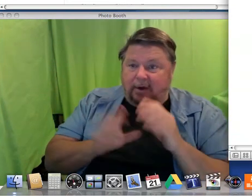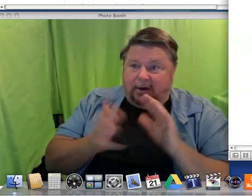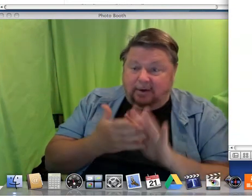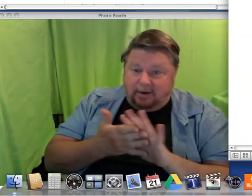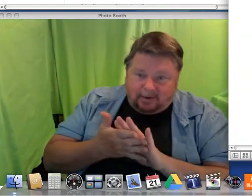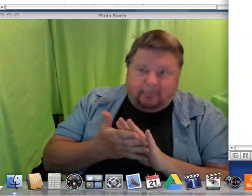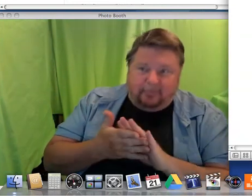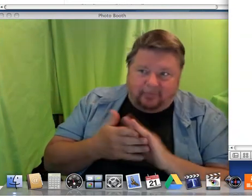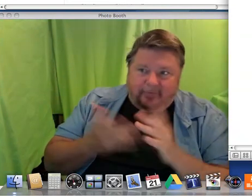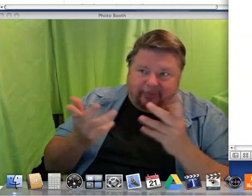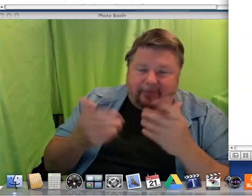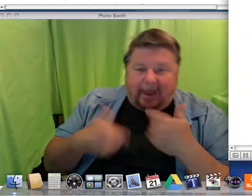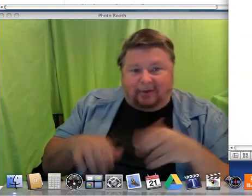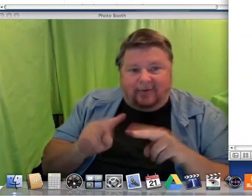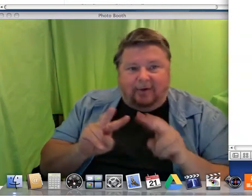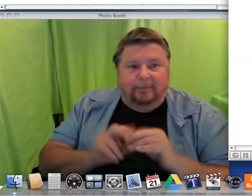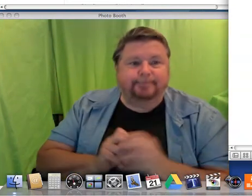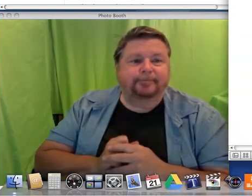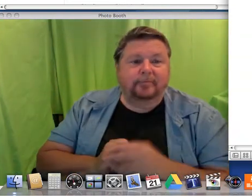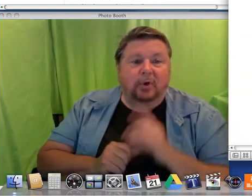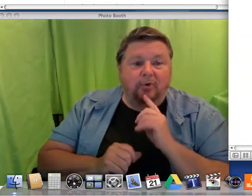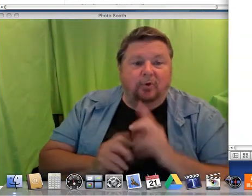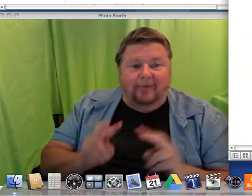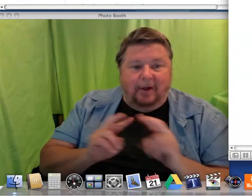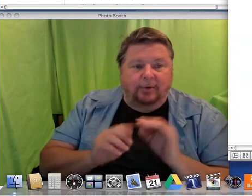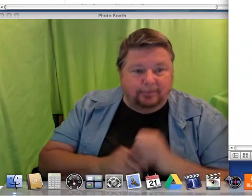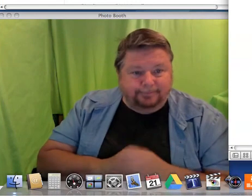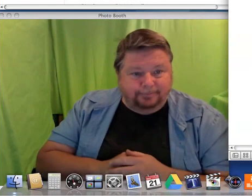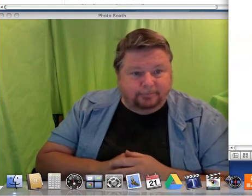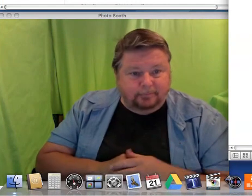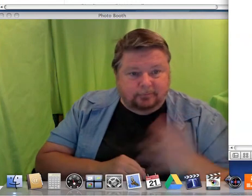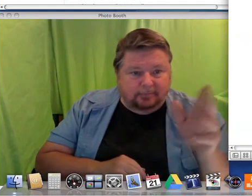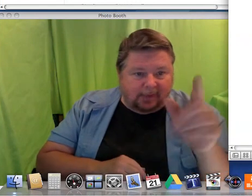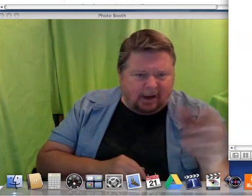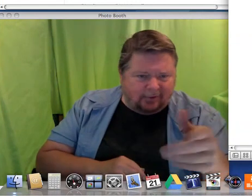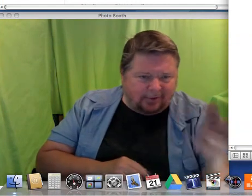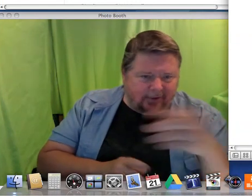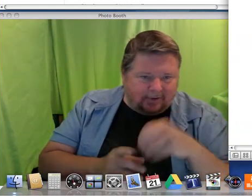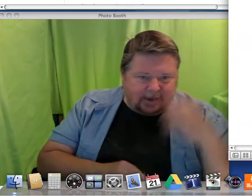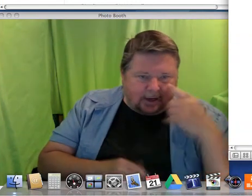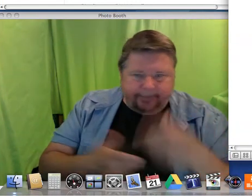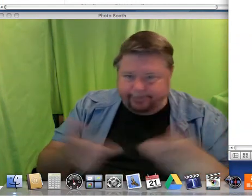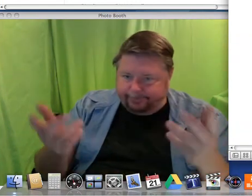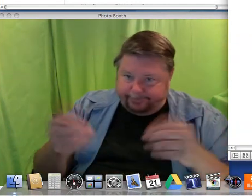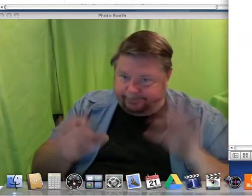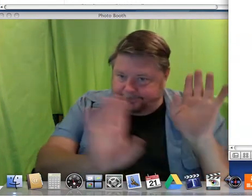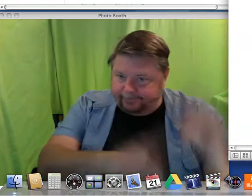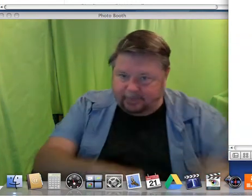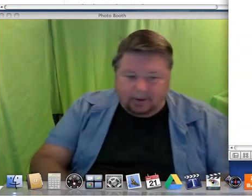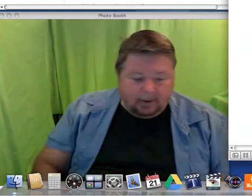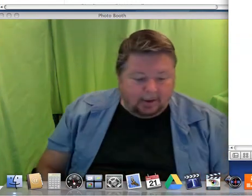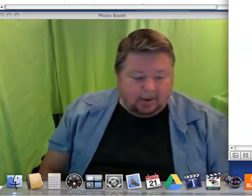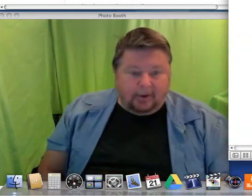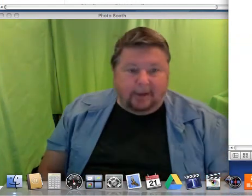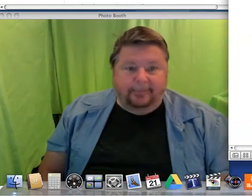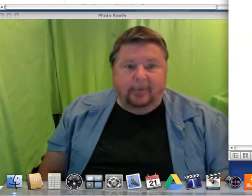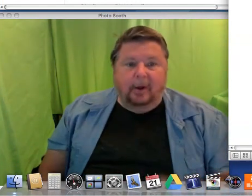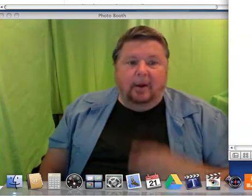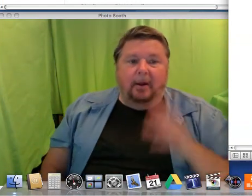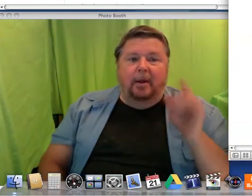that it has value, true values. And there's other things in the eye.